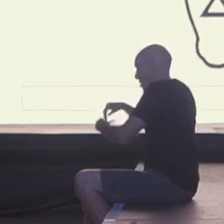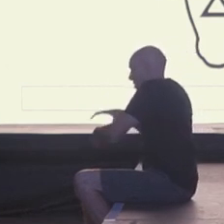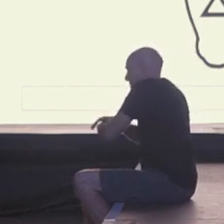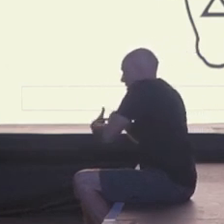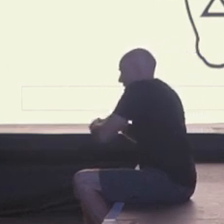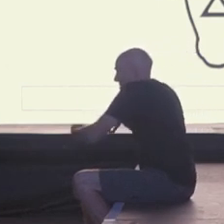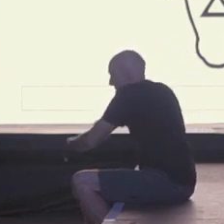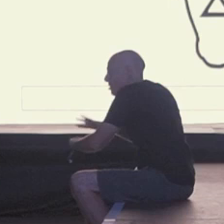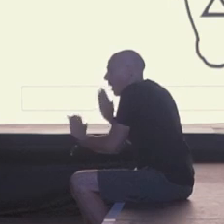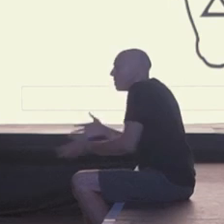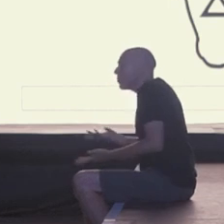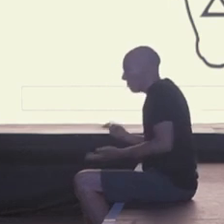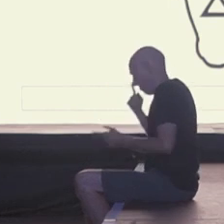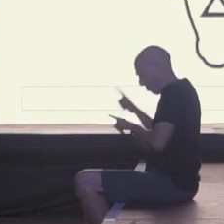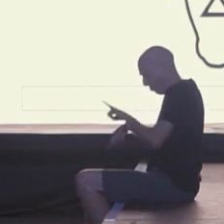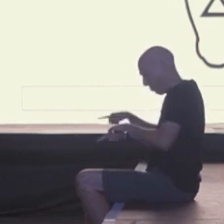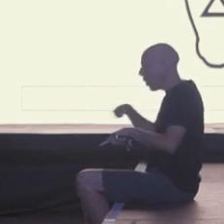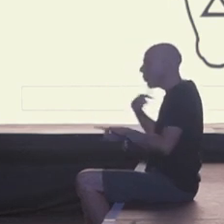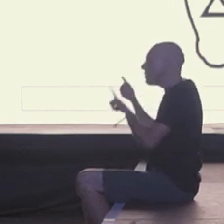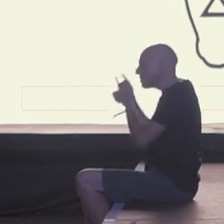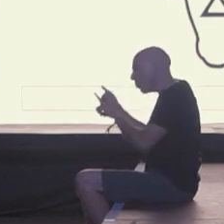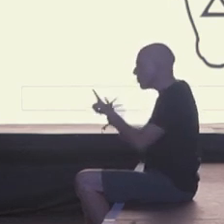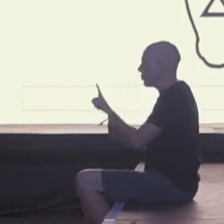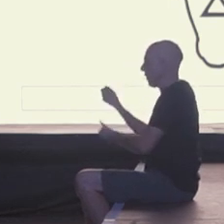we'll start making amazing things happen.